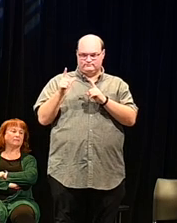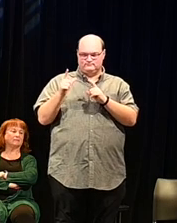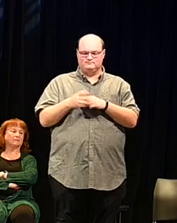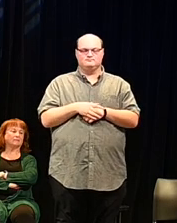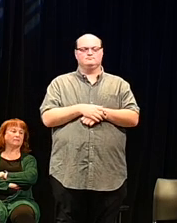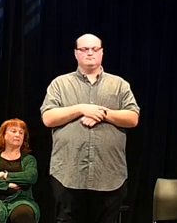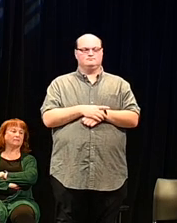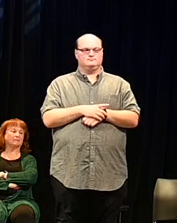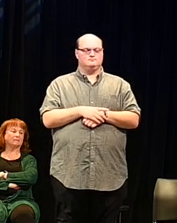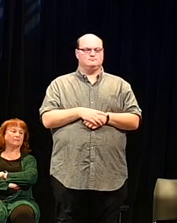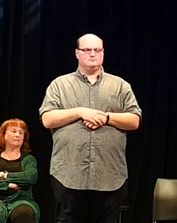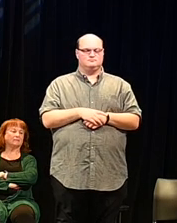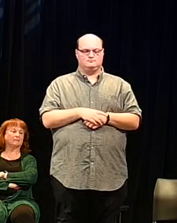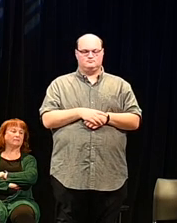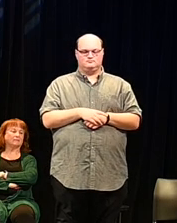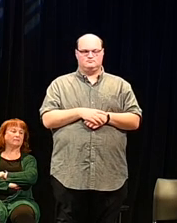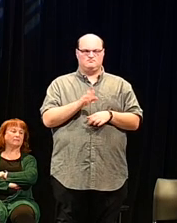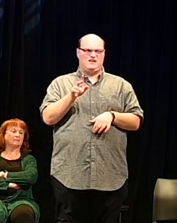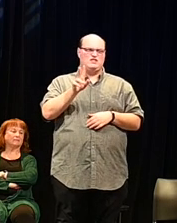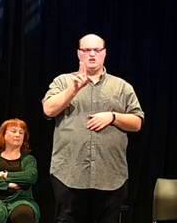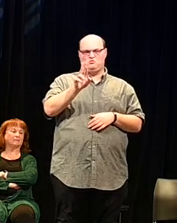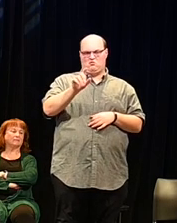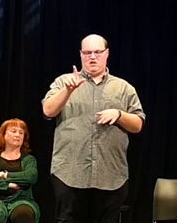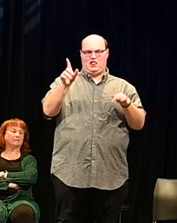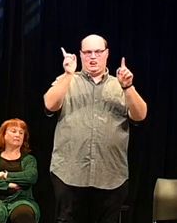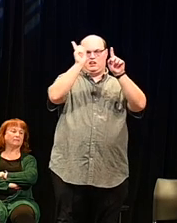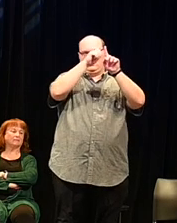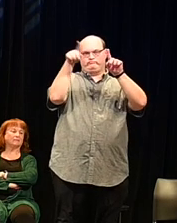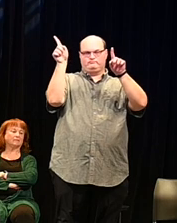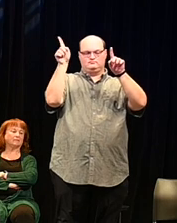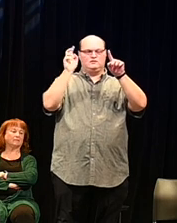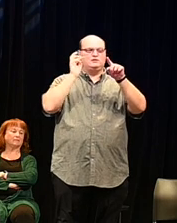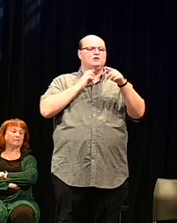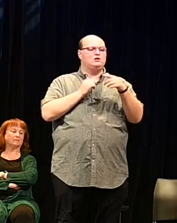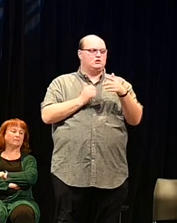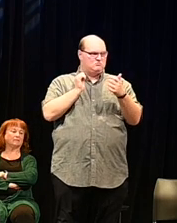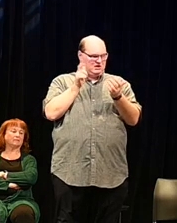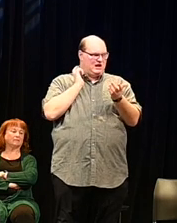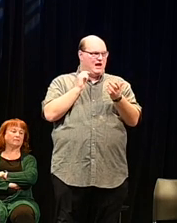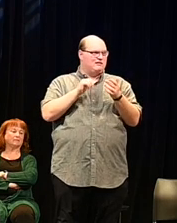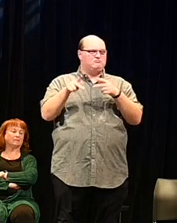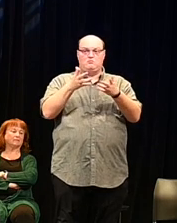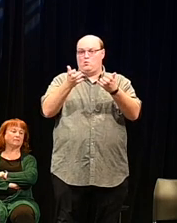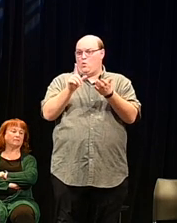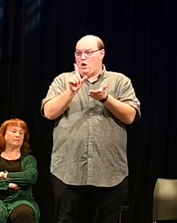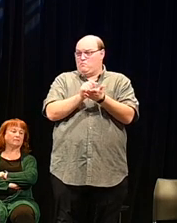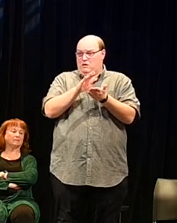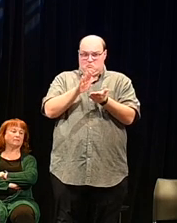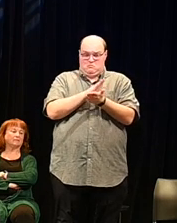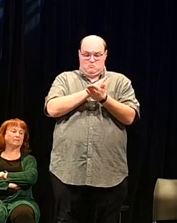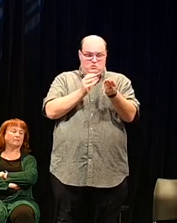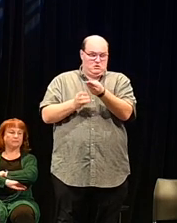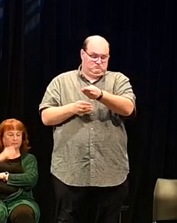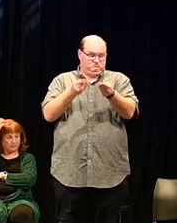will be, as well as the URL address. There will be hard copies available for those of you who really want